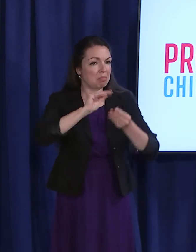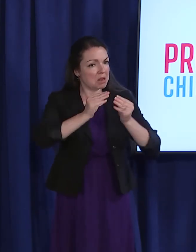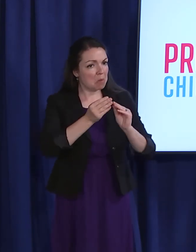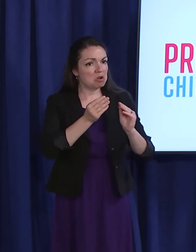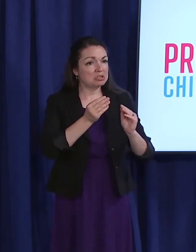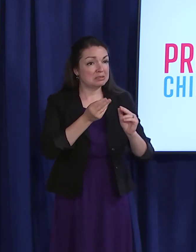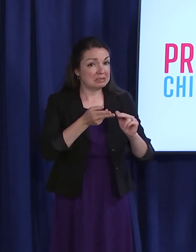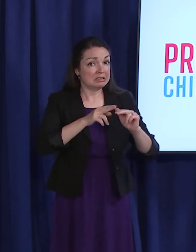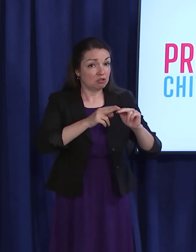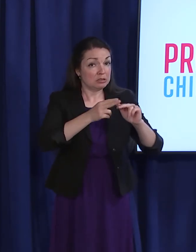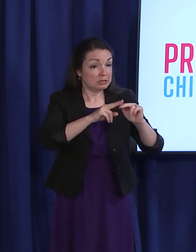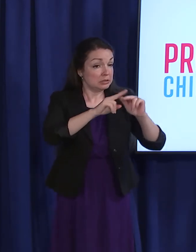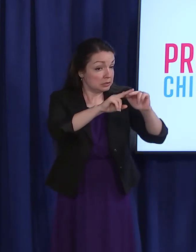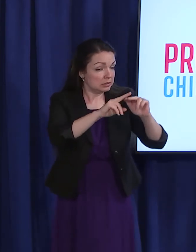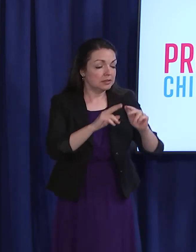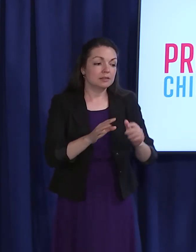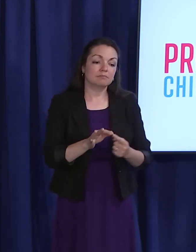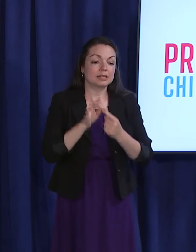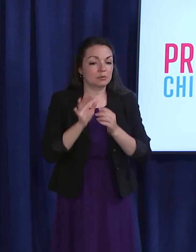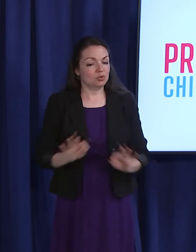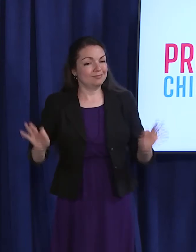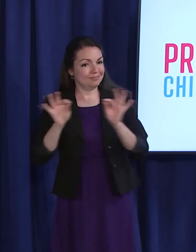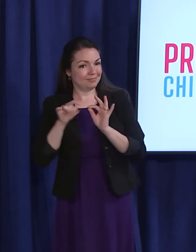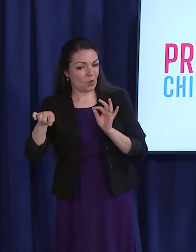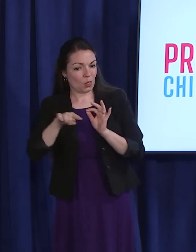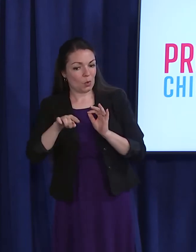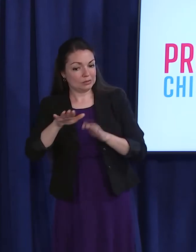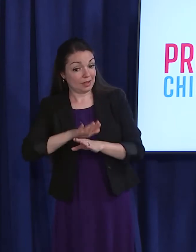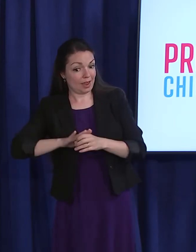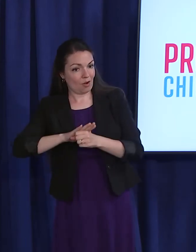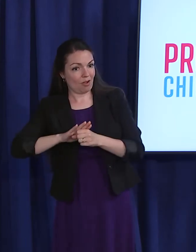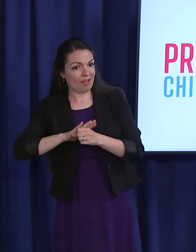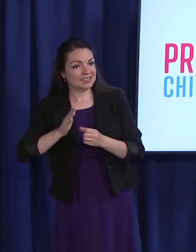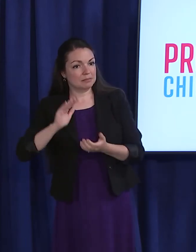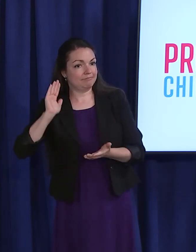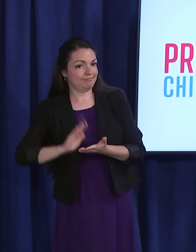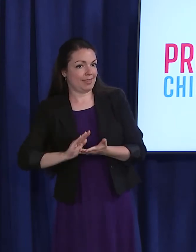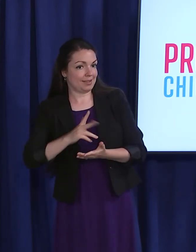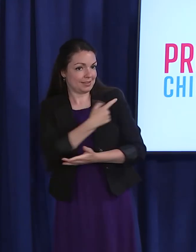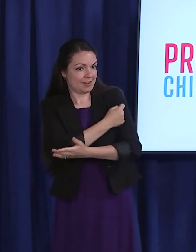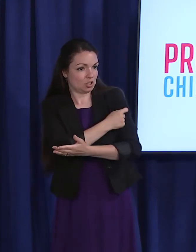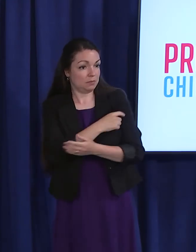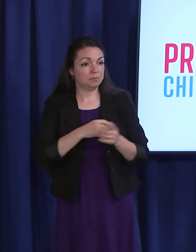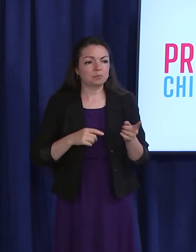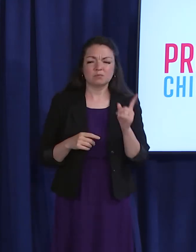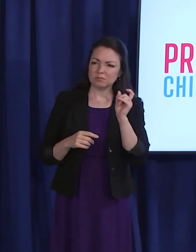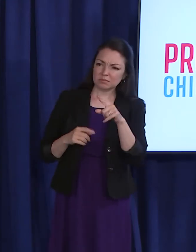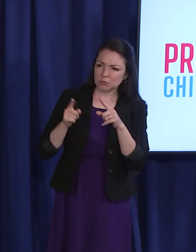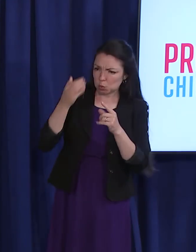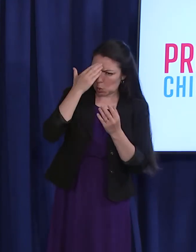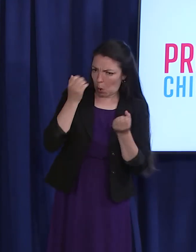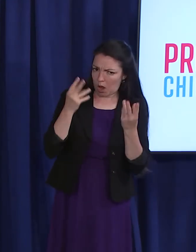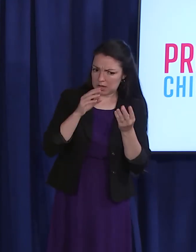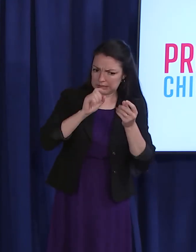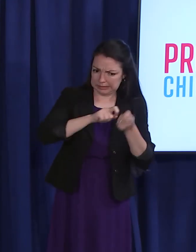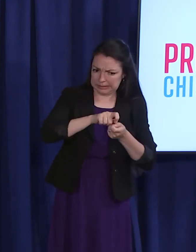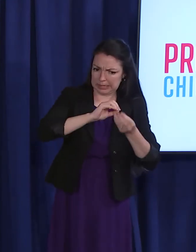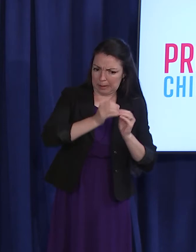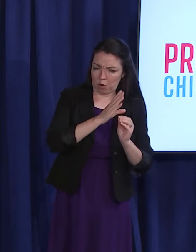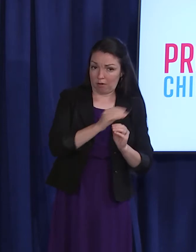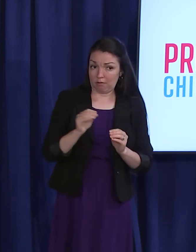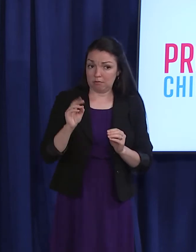continue to increase, especially in under-vaccinated areas, that's really where the money is. Do you have the exact doses given at the United Center and the racial